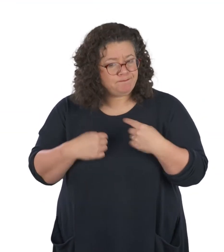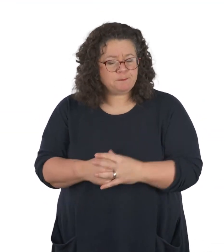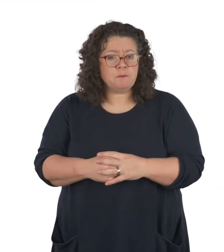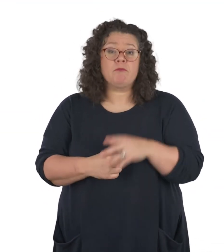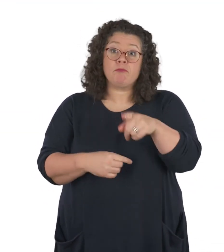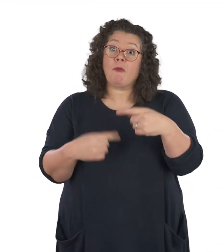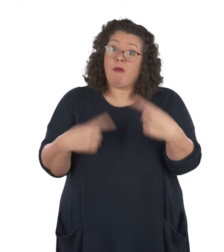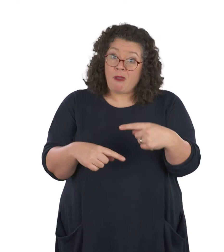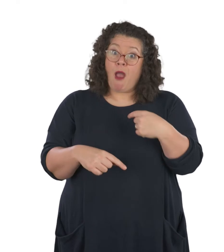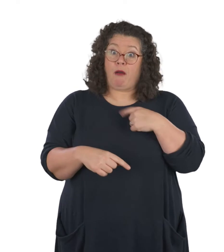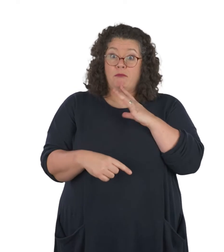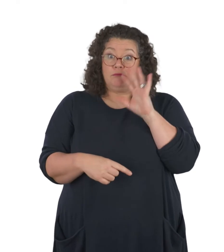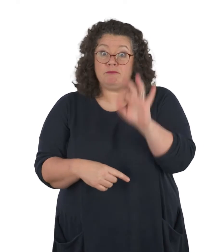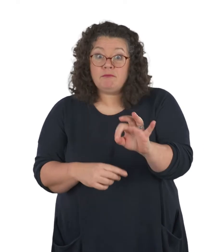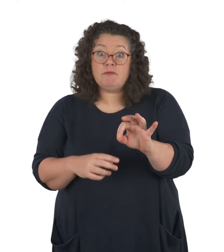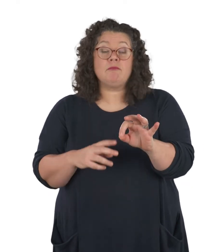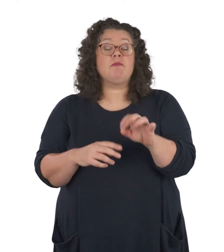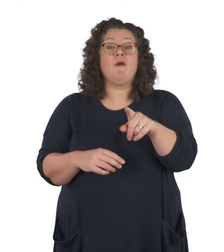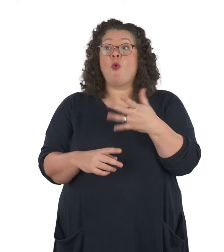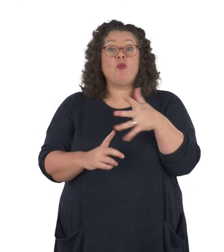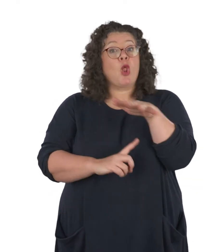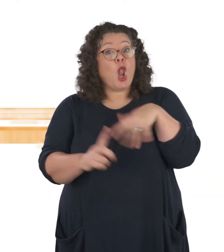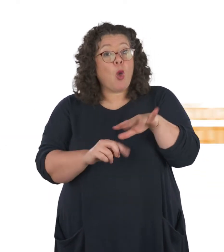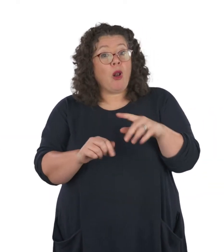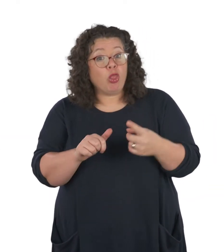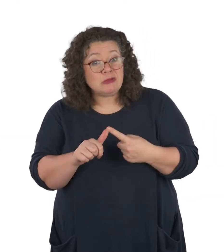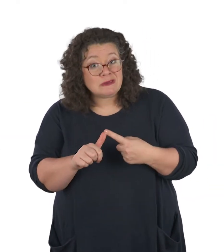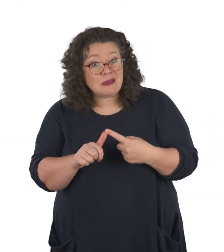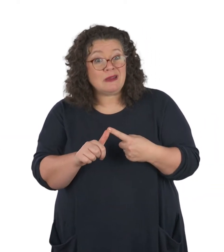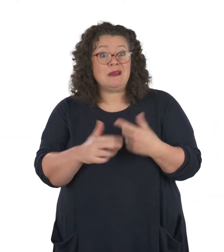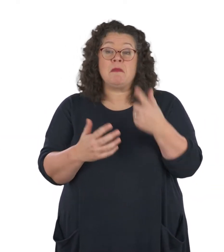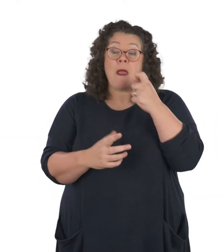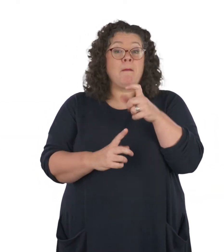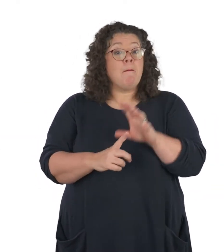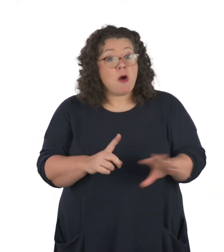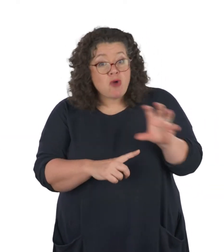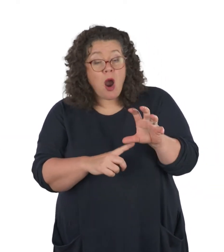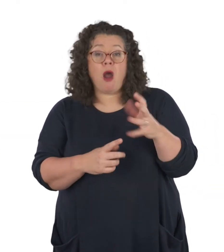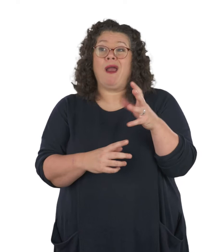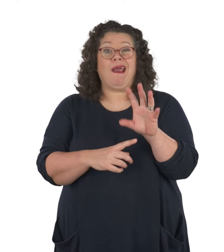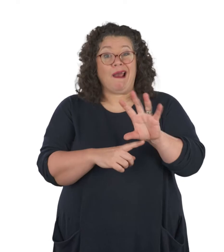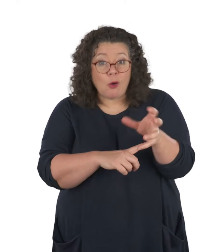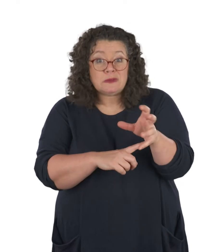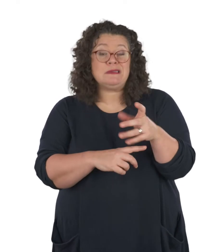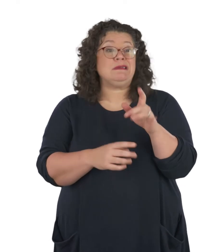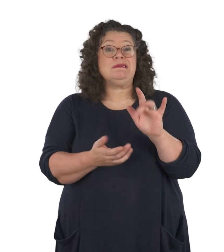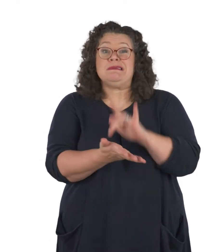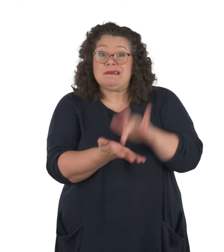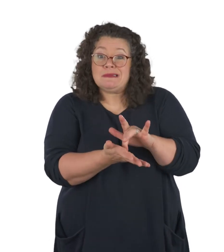You are eligible whether you are intending to stand for a local authority, such as a borough, county or city council, or